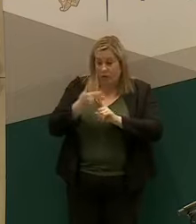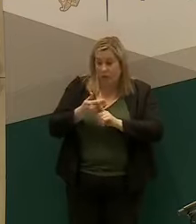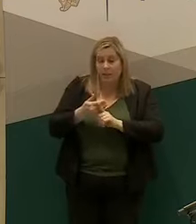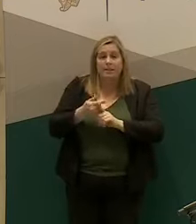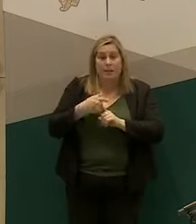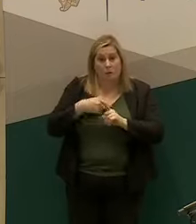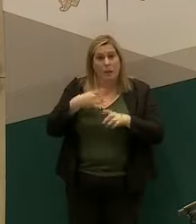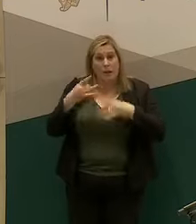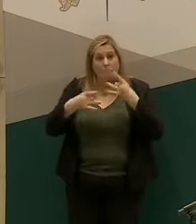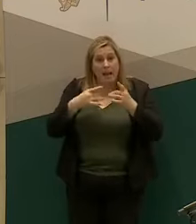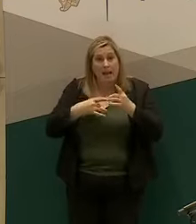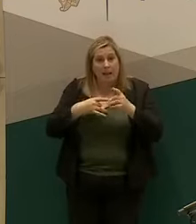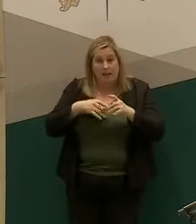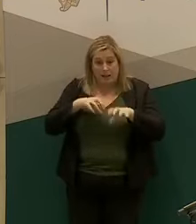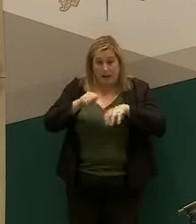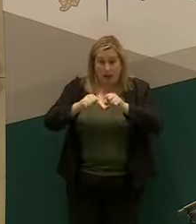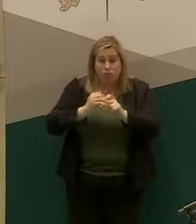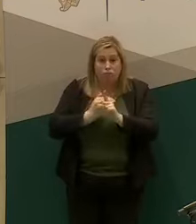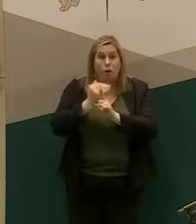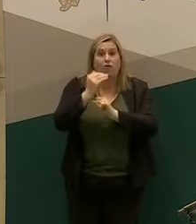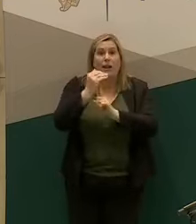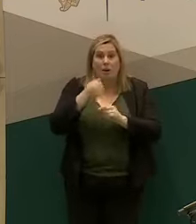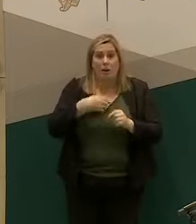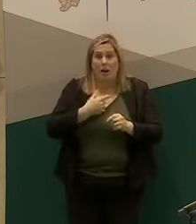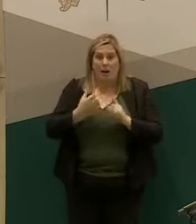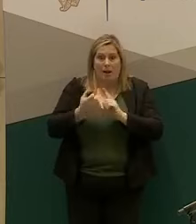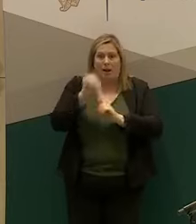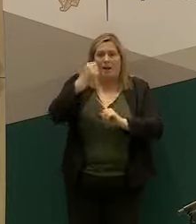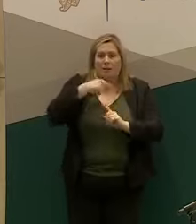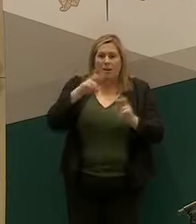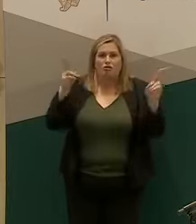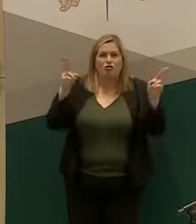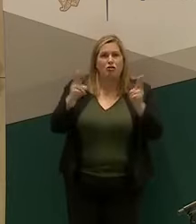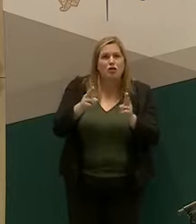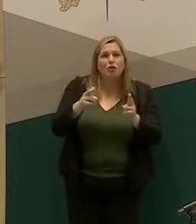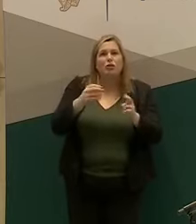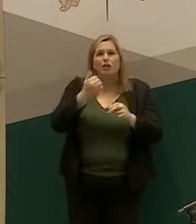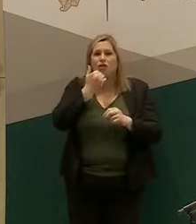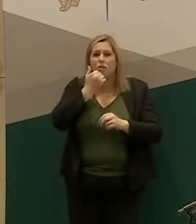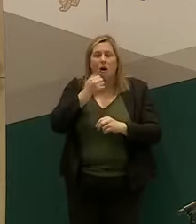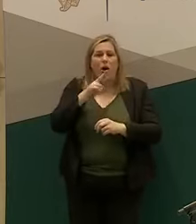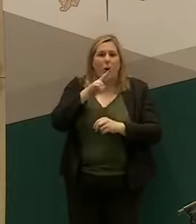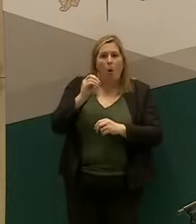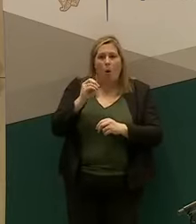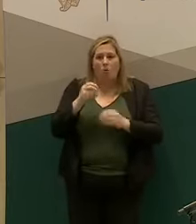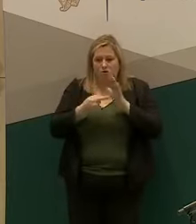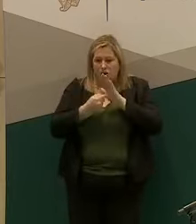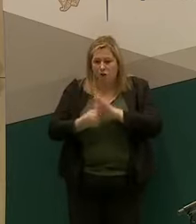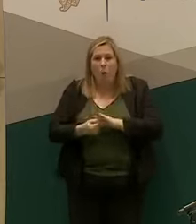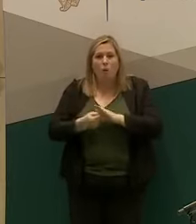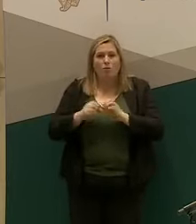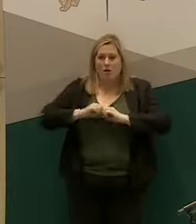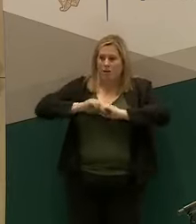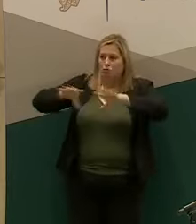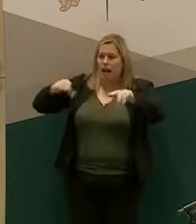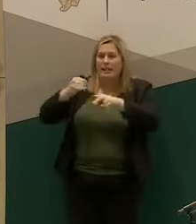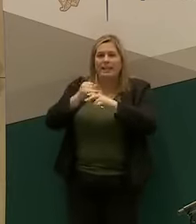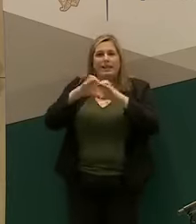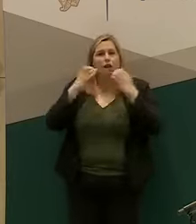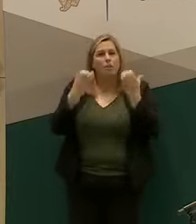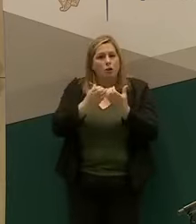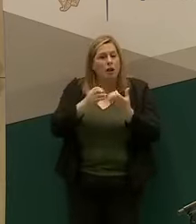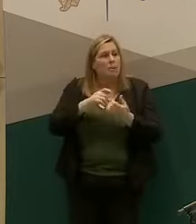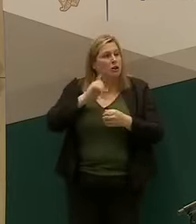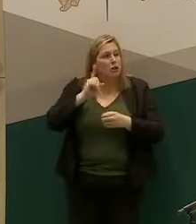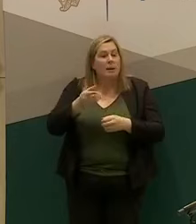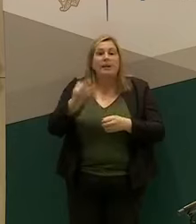made progress in terms of driving down the impact of this in the community and the spread of it in the community, which has to happen if we're to protect vulnerable people, whether they're in their homes or whether